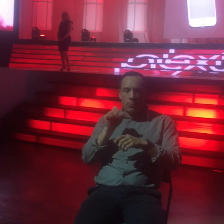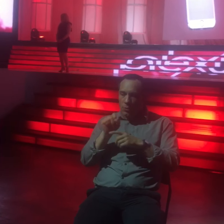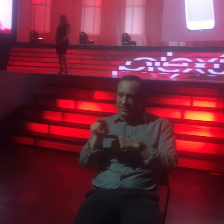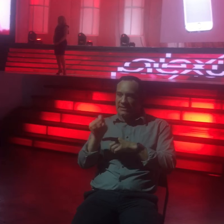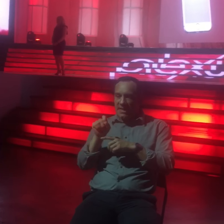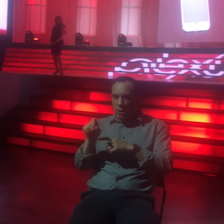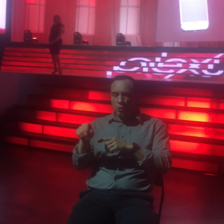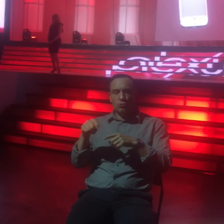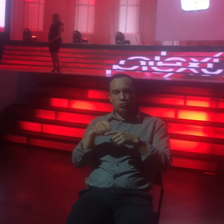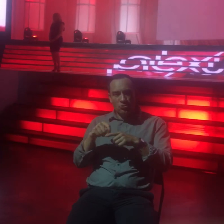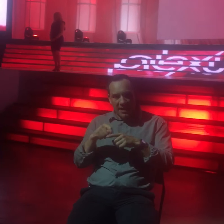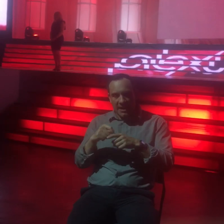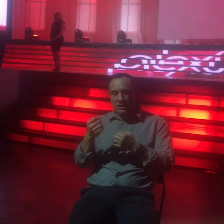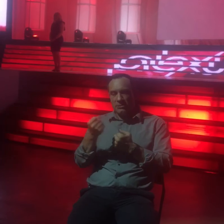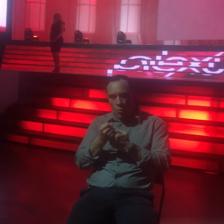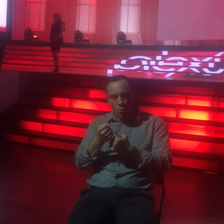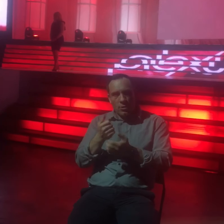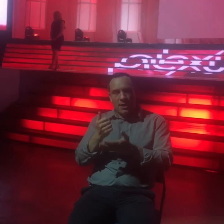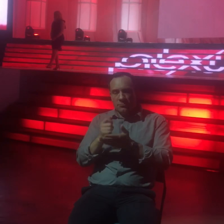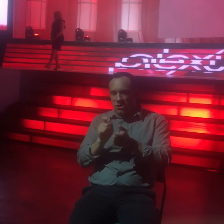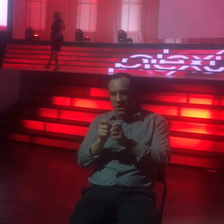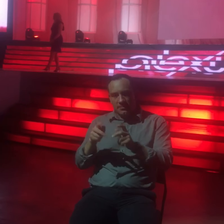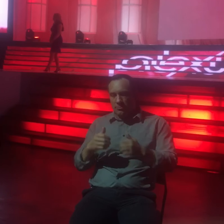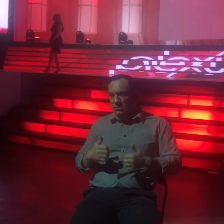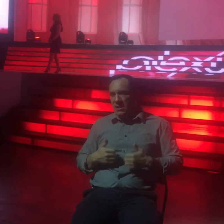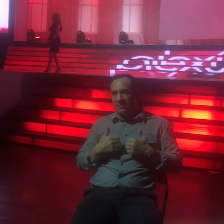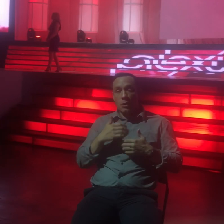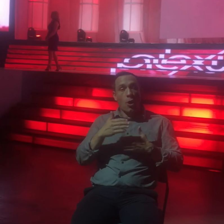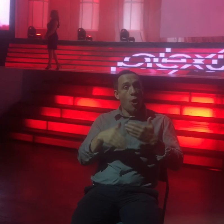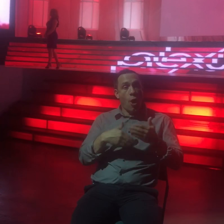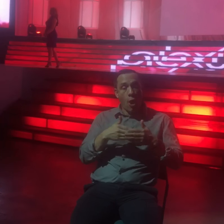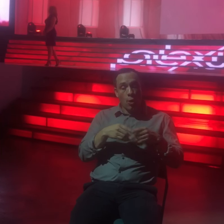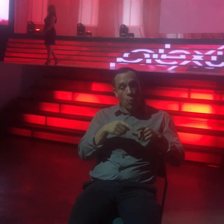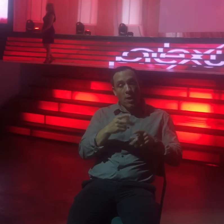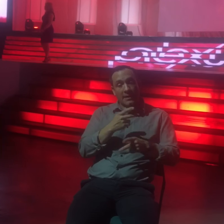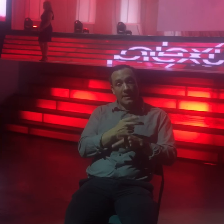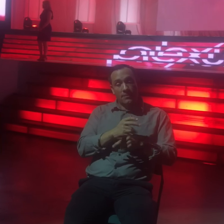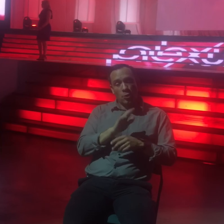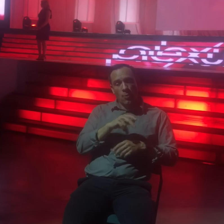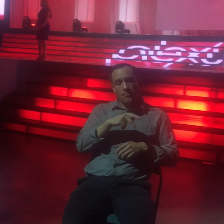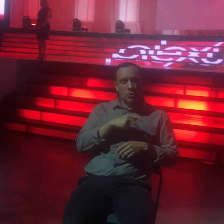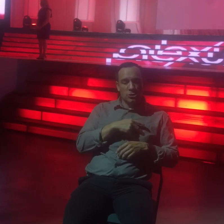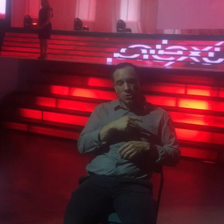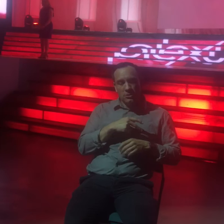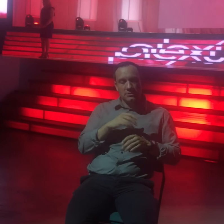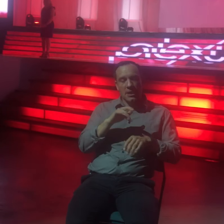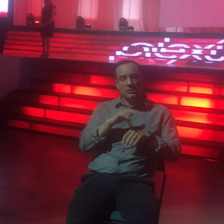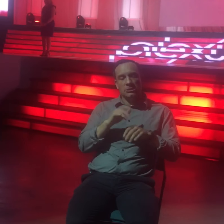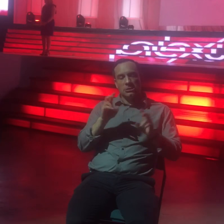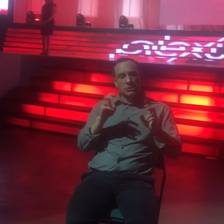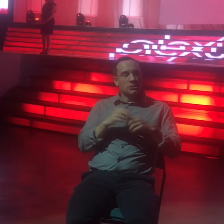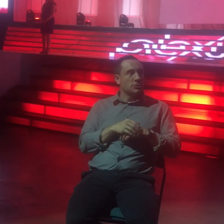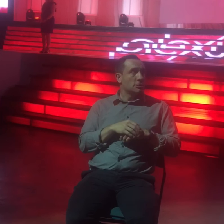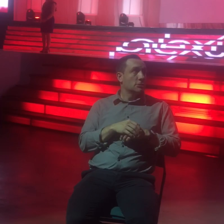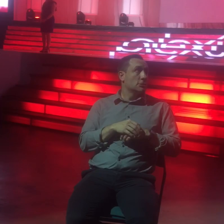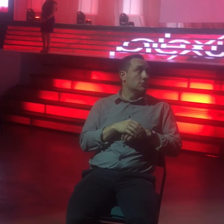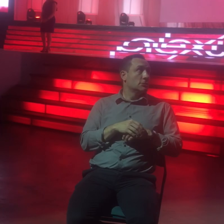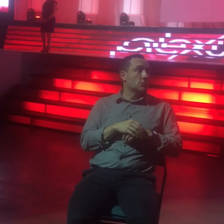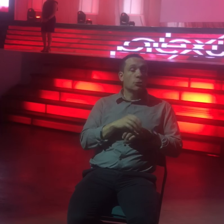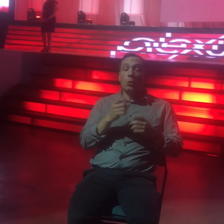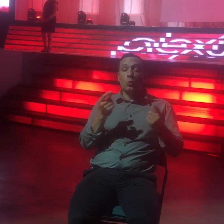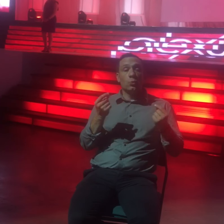to help you change and bless lives, all while keeping your personal touch. Using LEXI is so simple. All you do